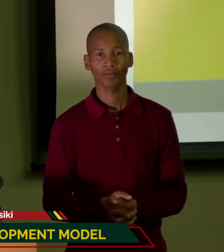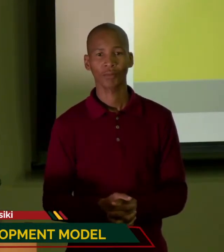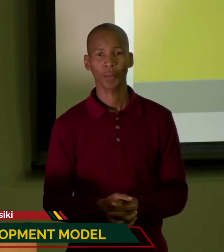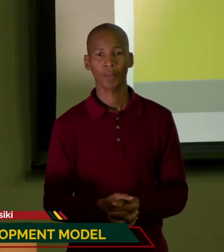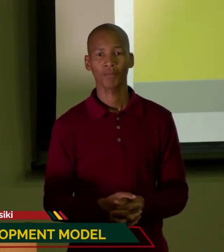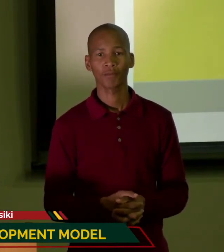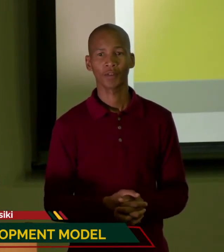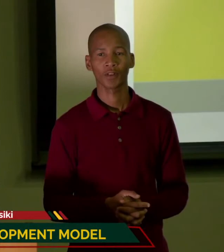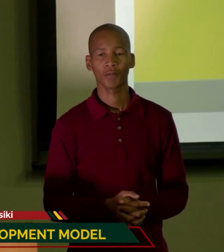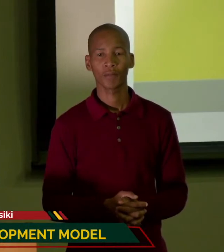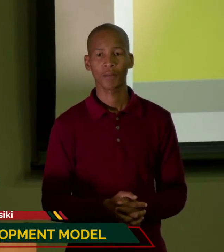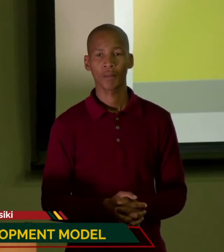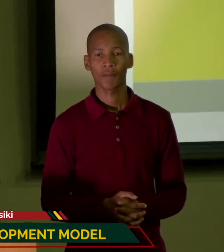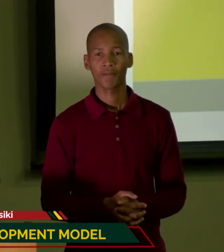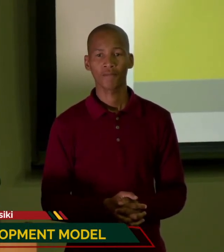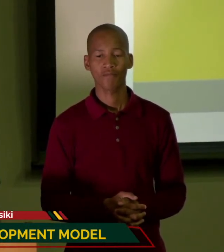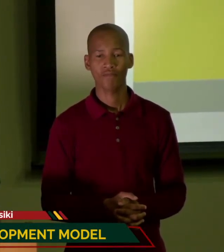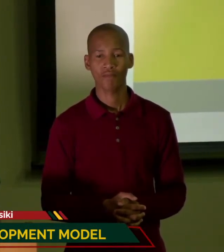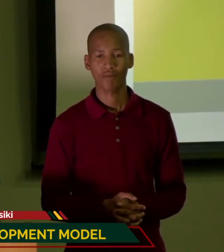Mandiye straight.